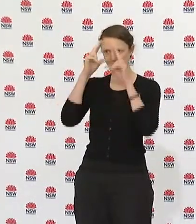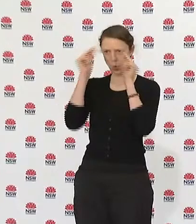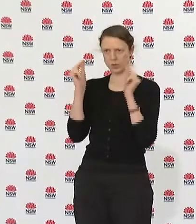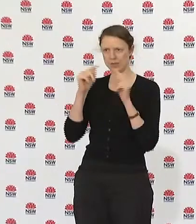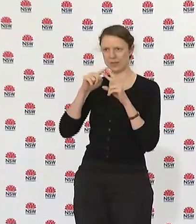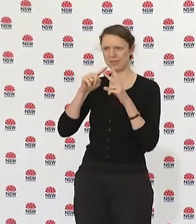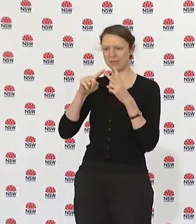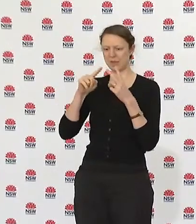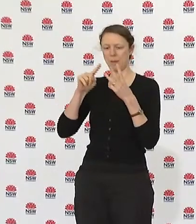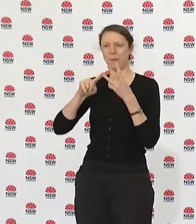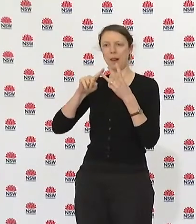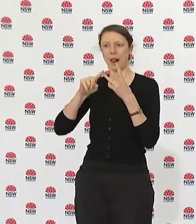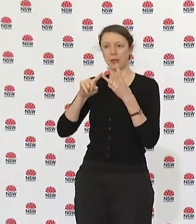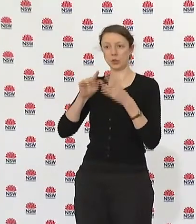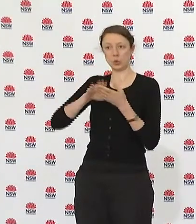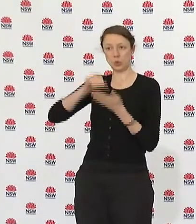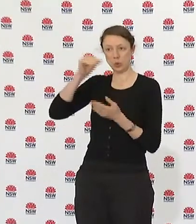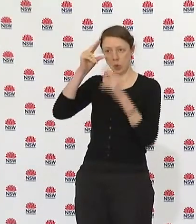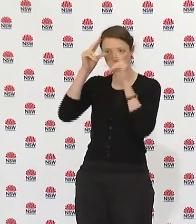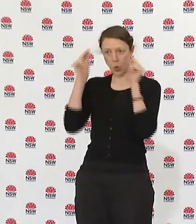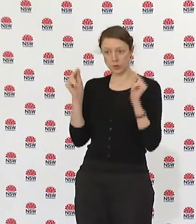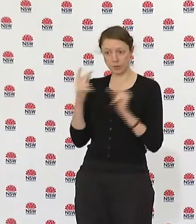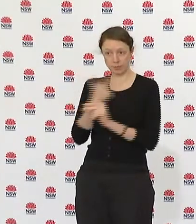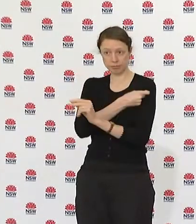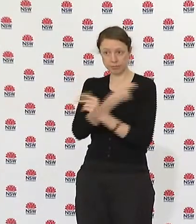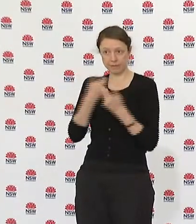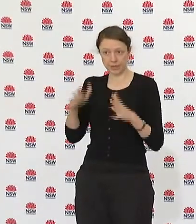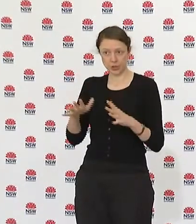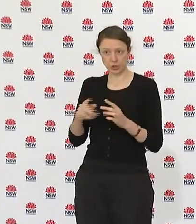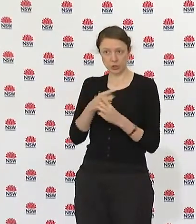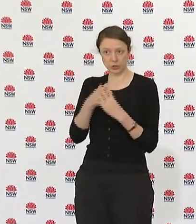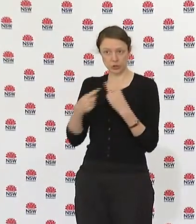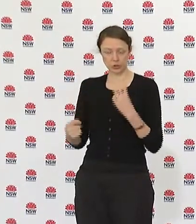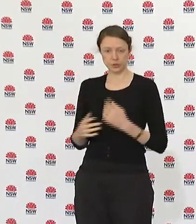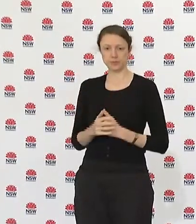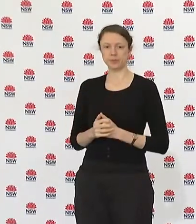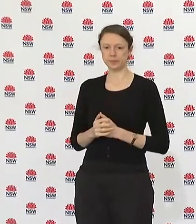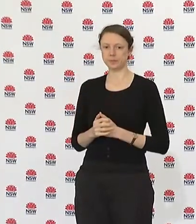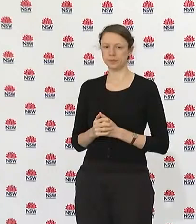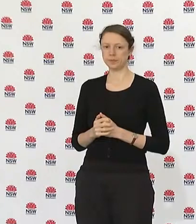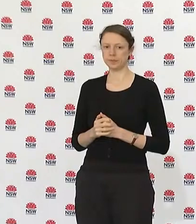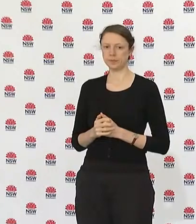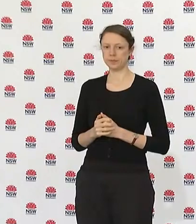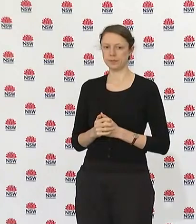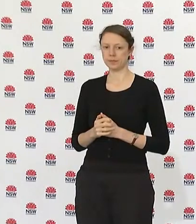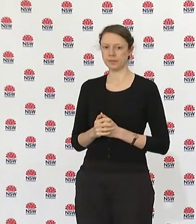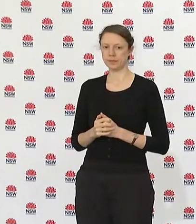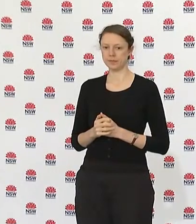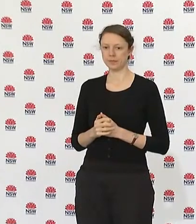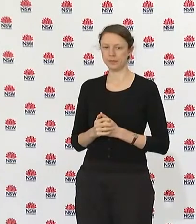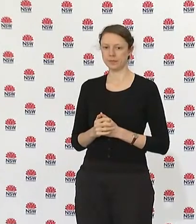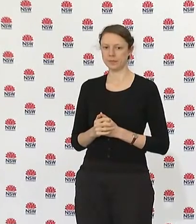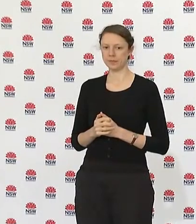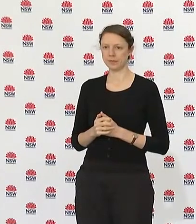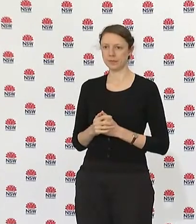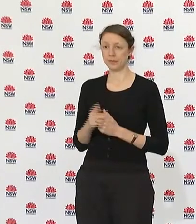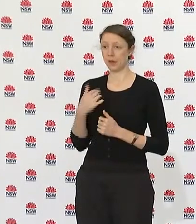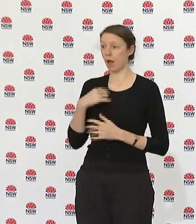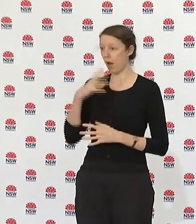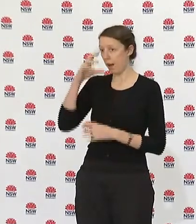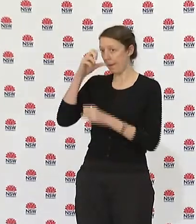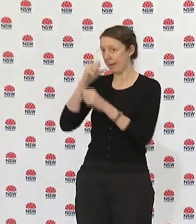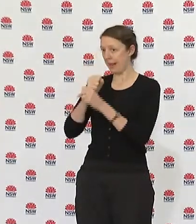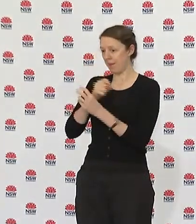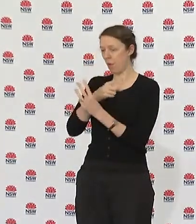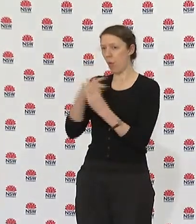nurse, had they been vaccinated? So I understand that they were all had received at least one